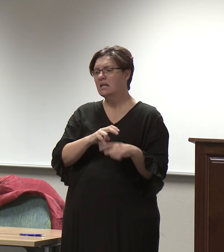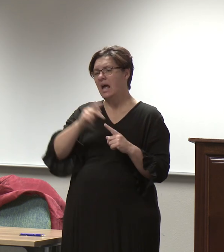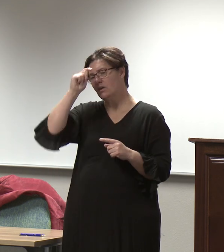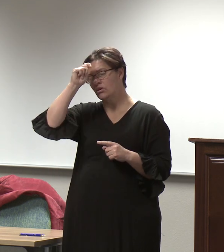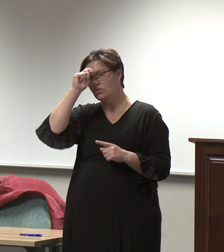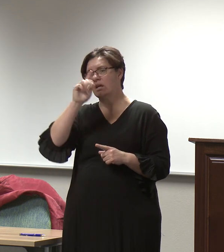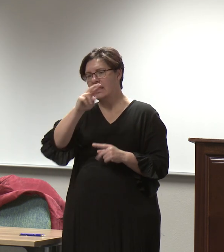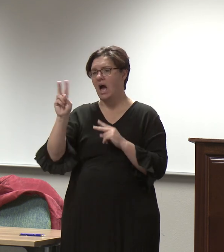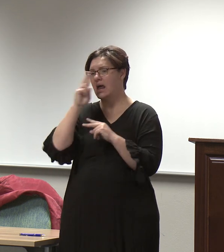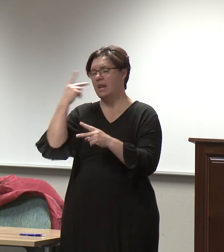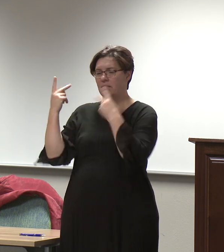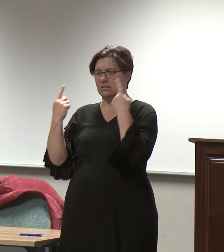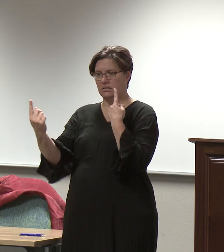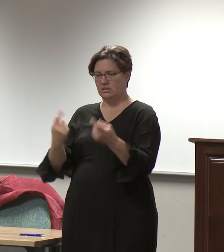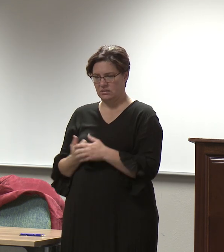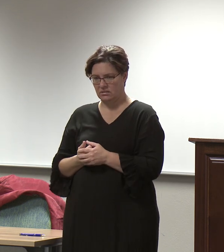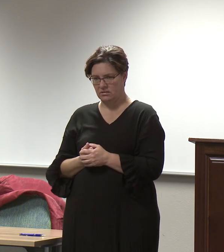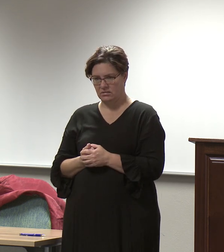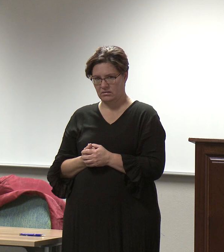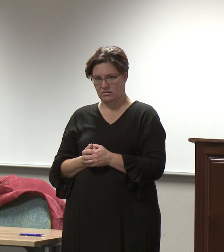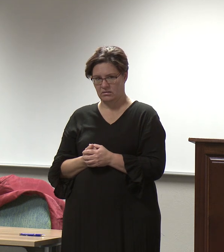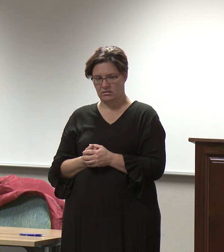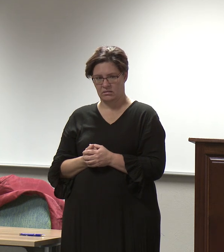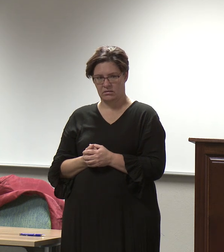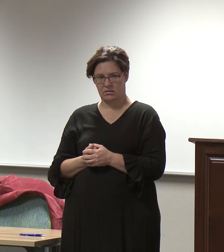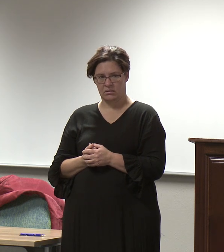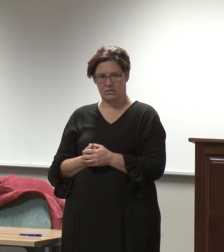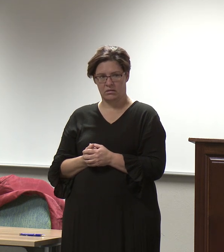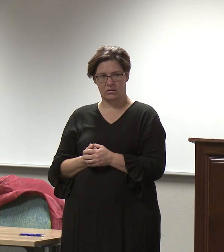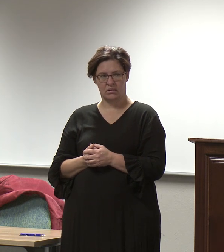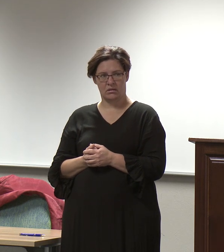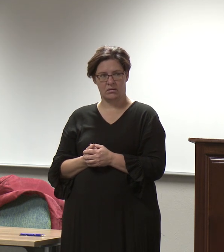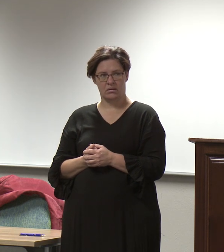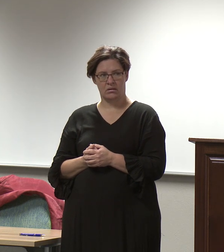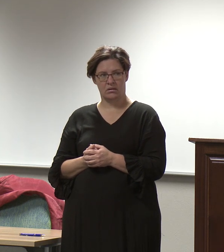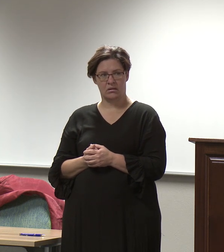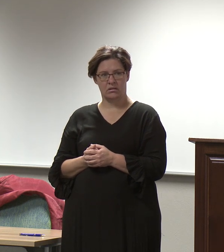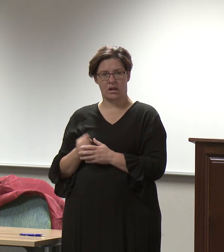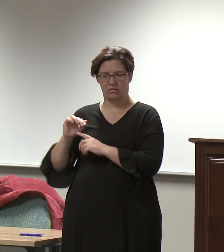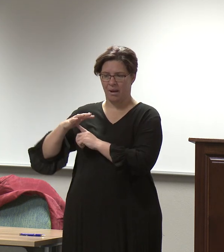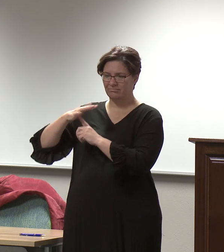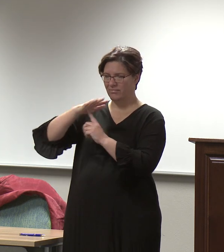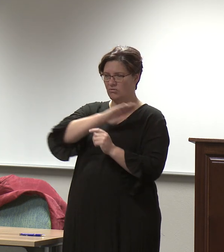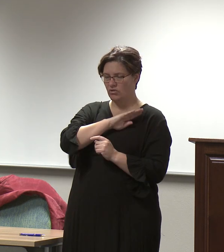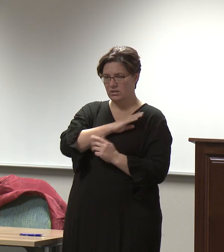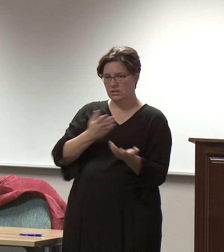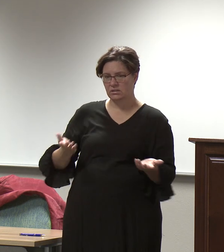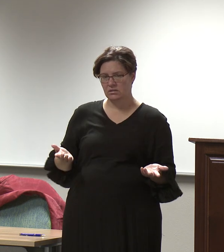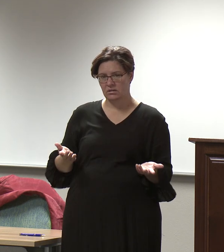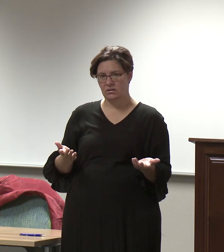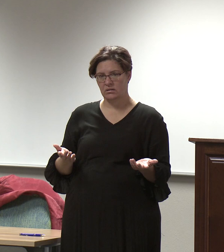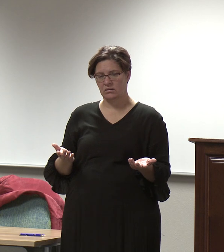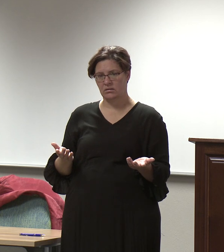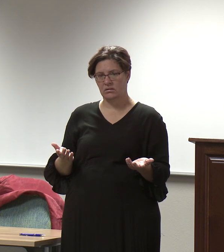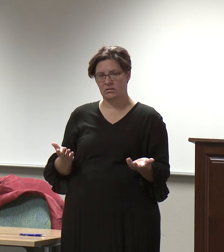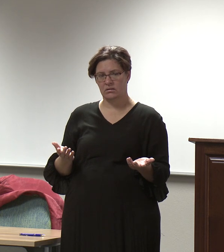recognize that there are enemies. You know, the drones, well, that's a metaphor I take from the military drones, no?